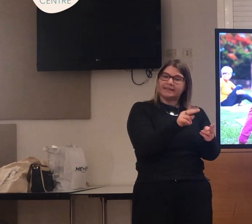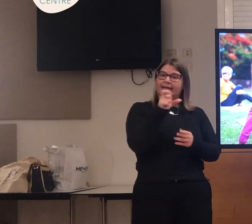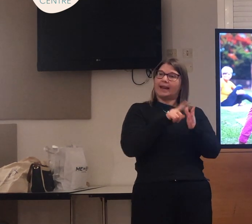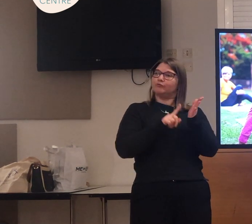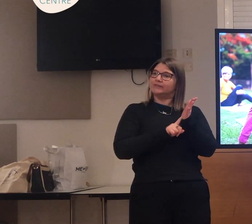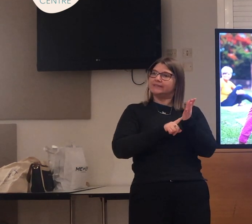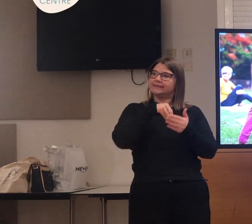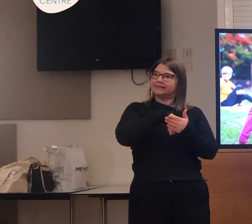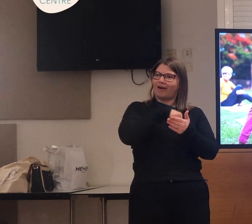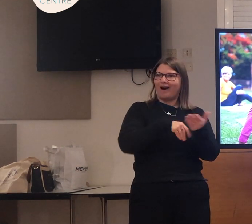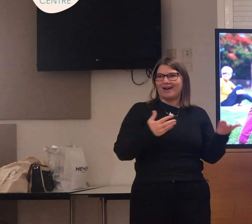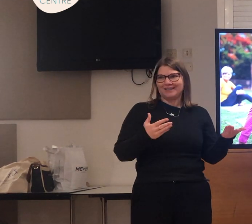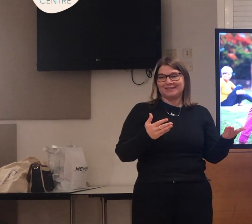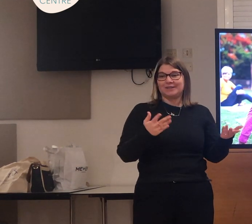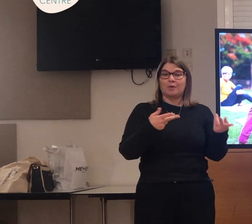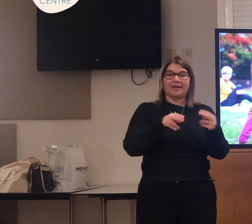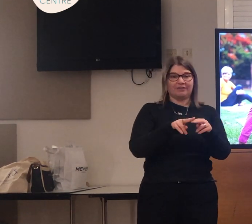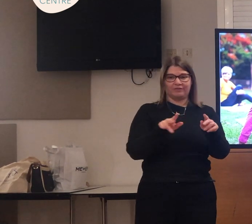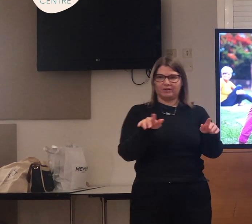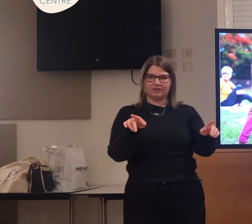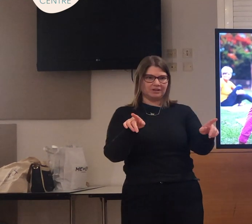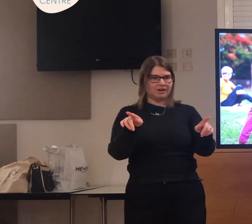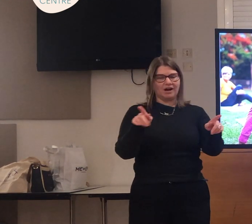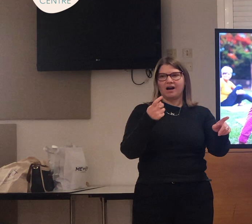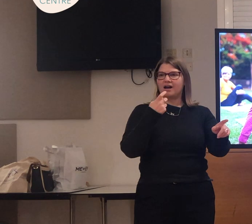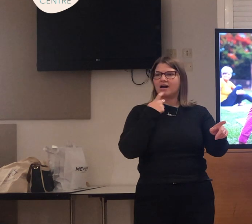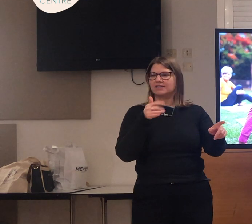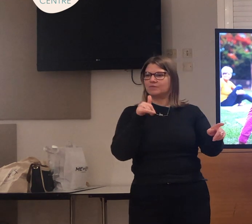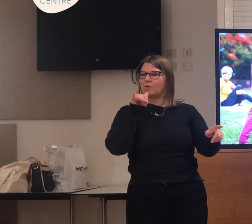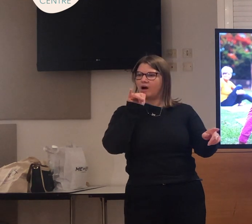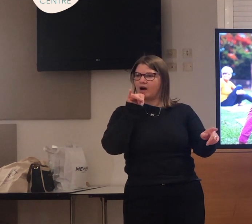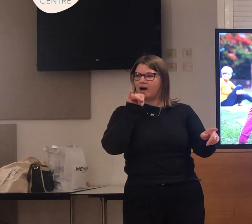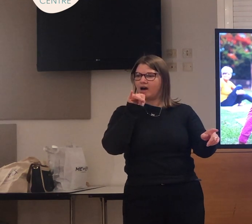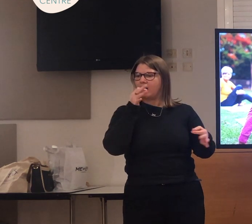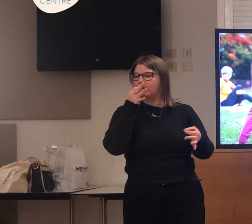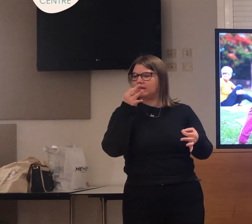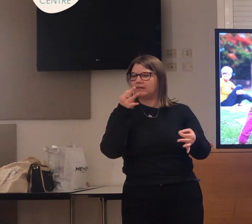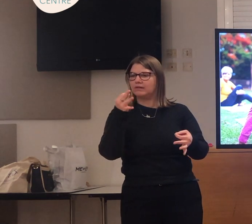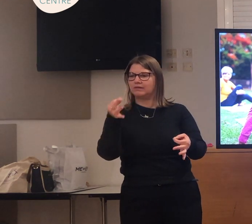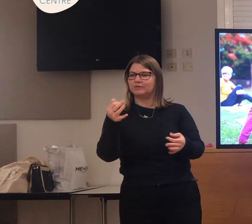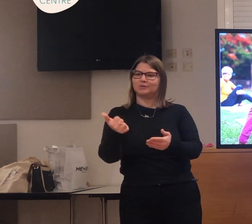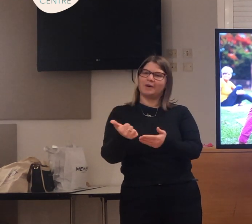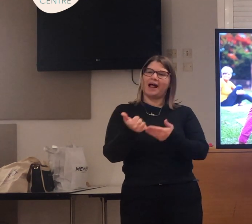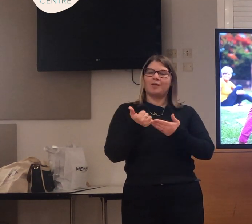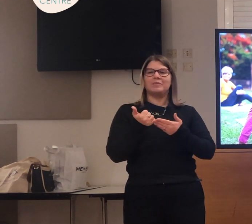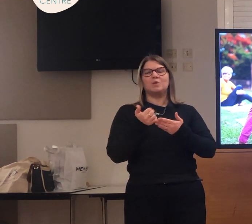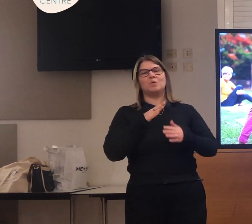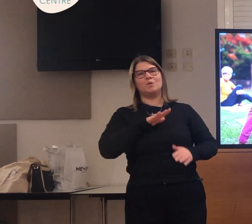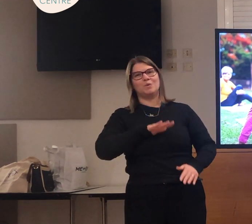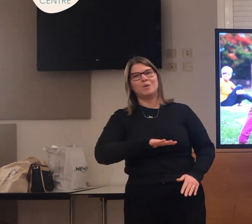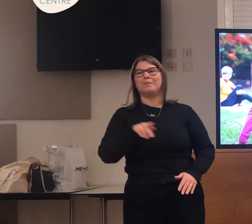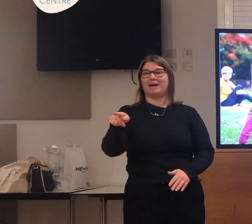So that glass of wine, just to help you wind down, is really